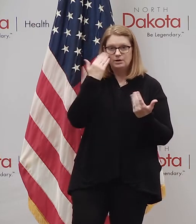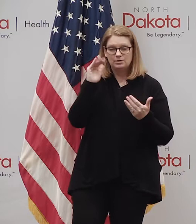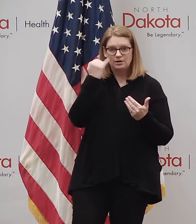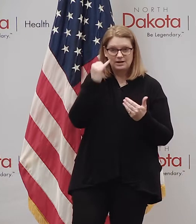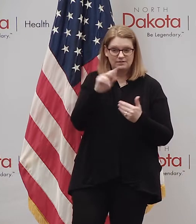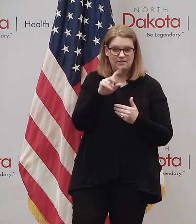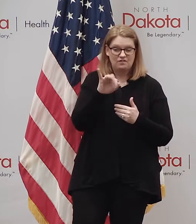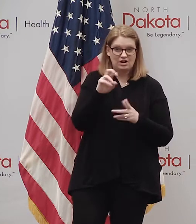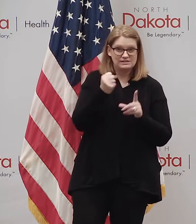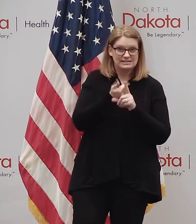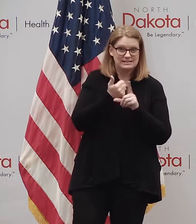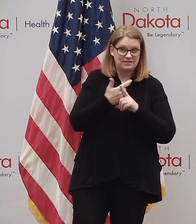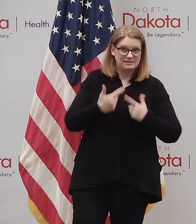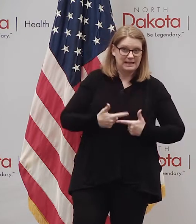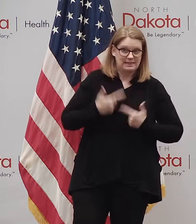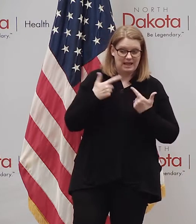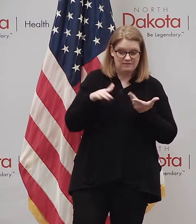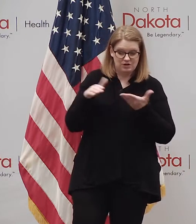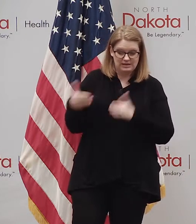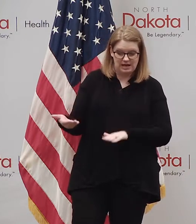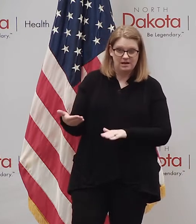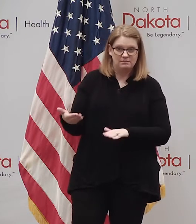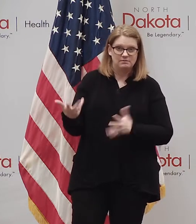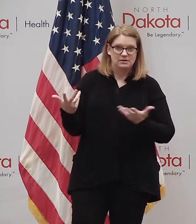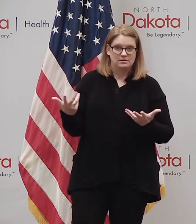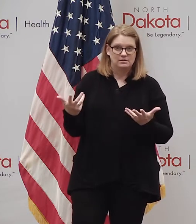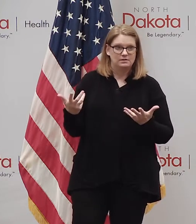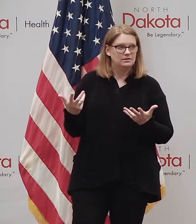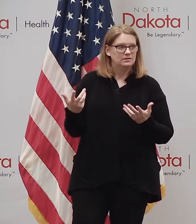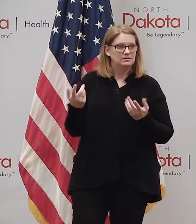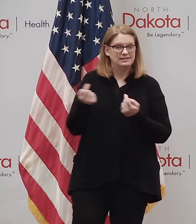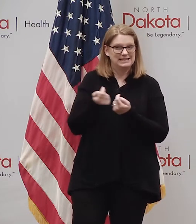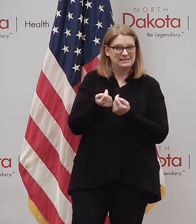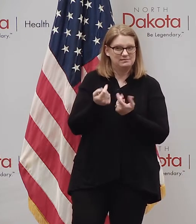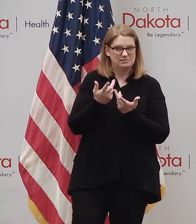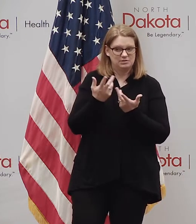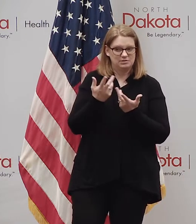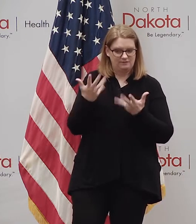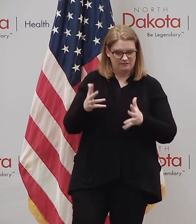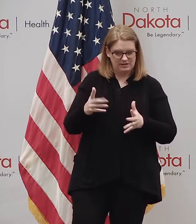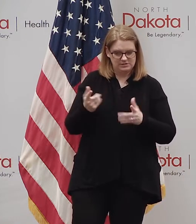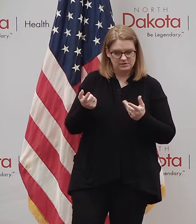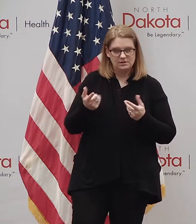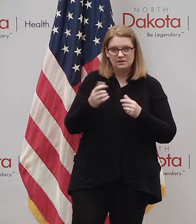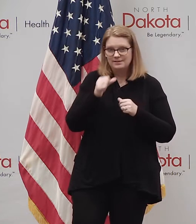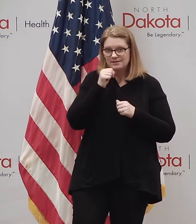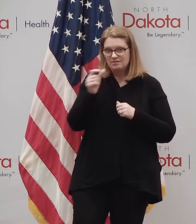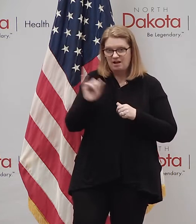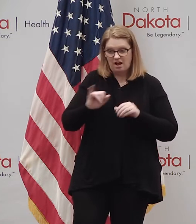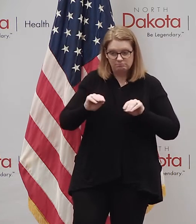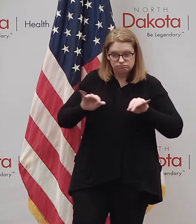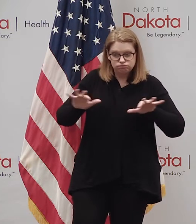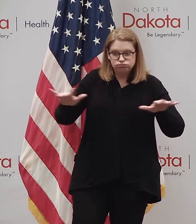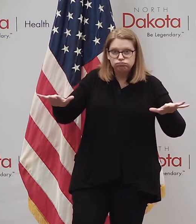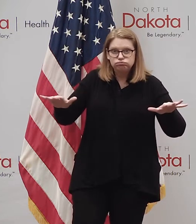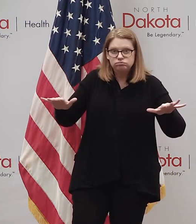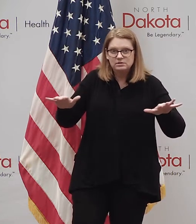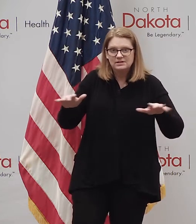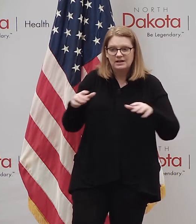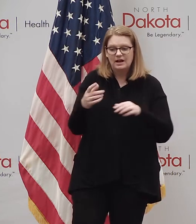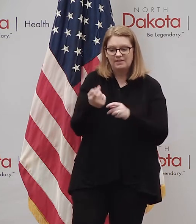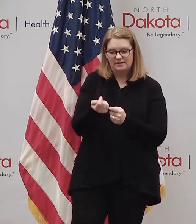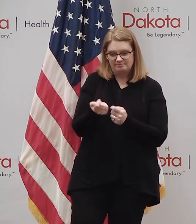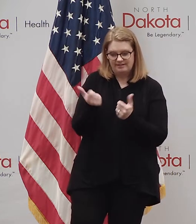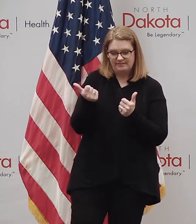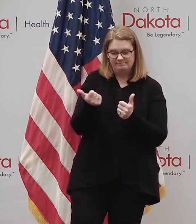alive or dead. And so you'll have this shedding that can happen afterwards, even though they're not infectious. And so studies